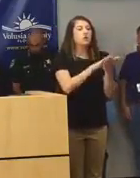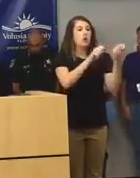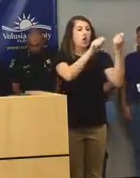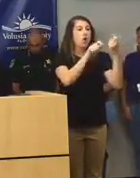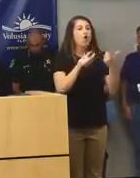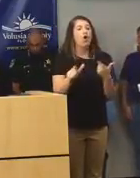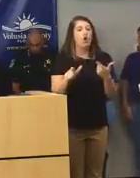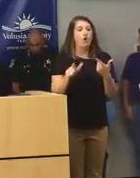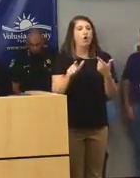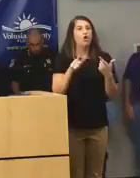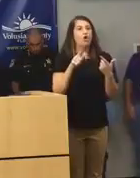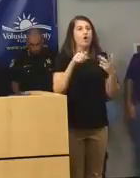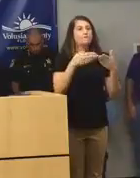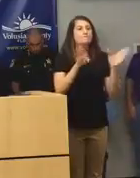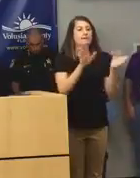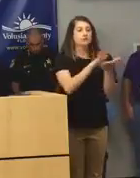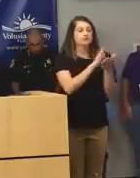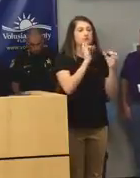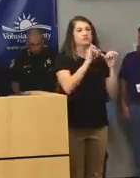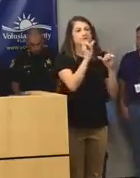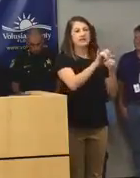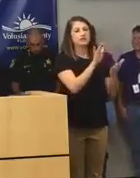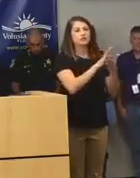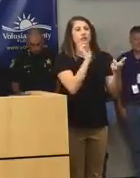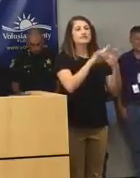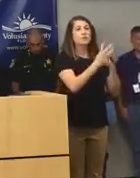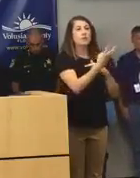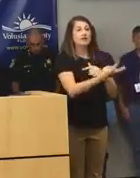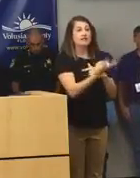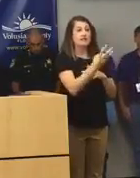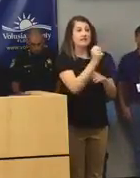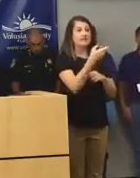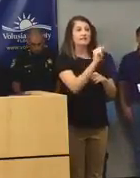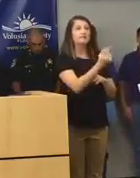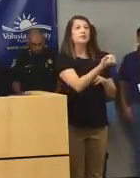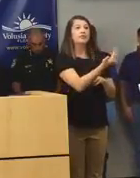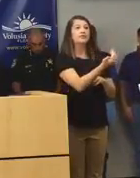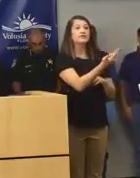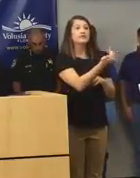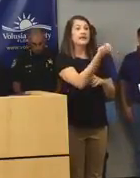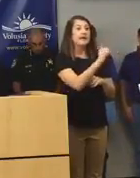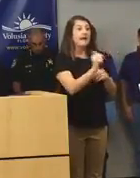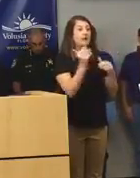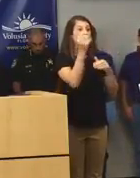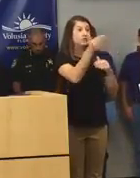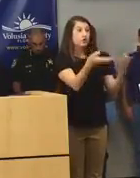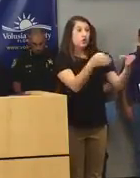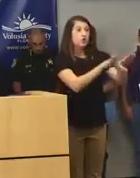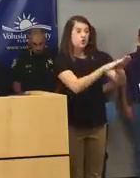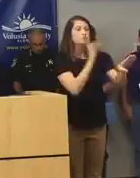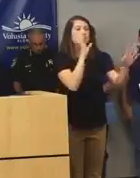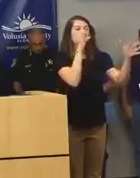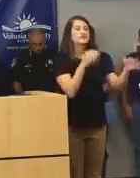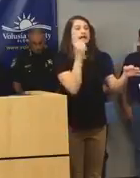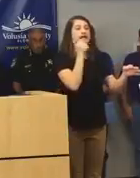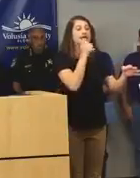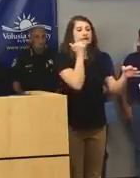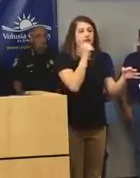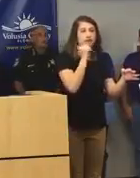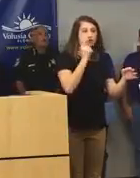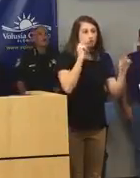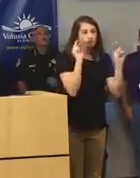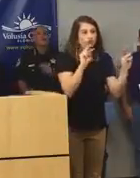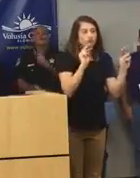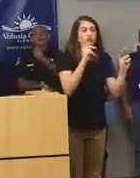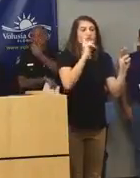Volusia County public district schools will remain closed through Wednesday, September 13th. Any future closings will be determined on a day-to-day basis, so stay